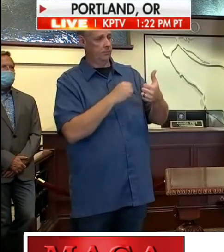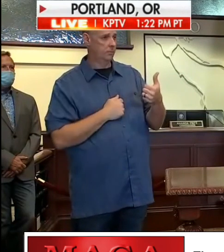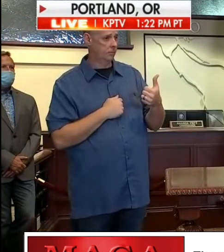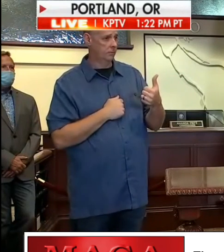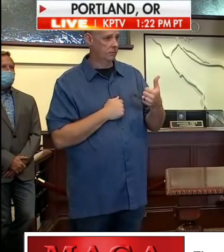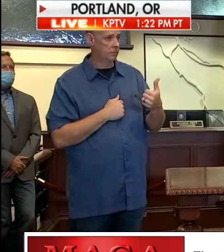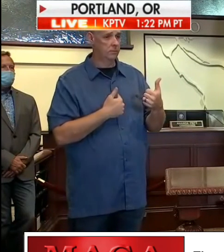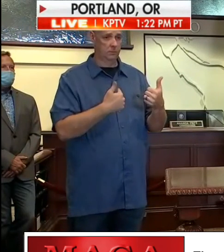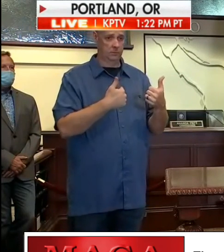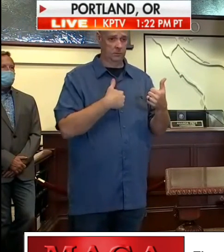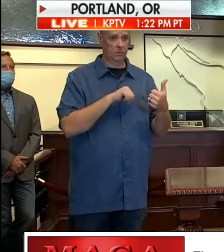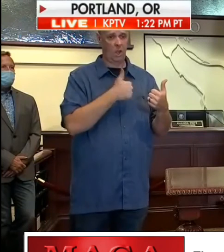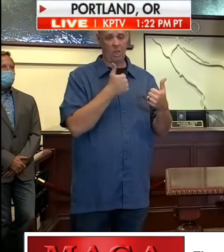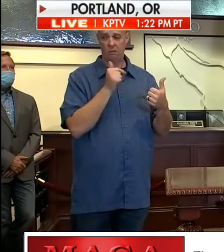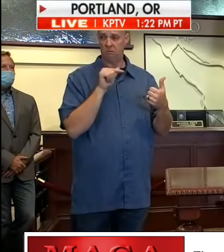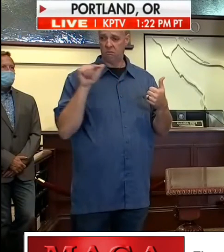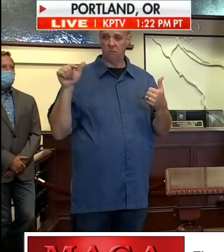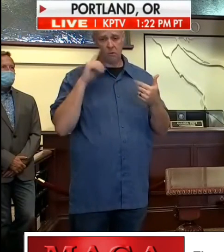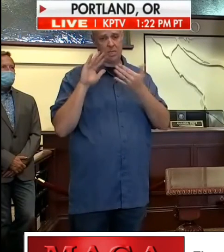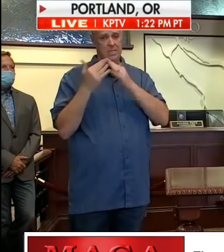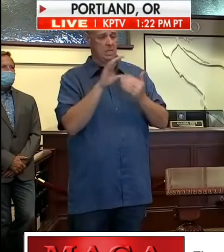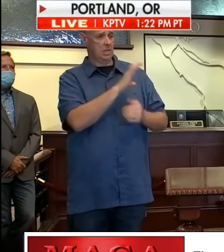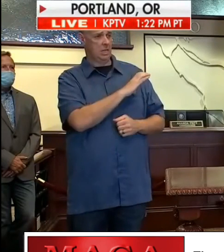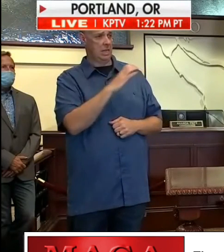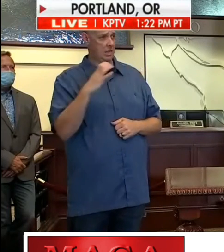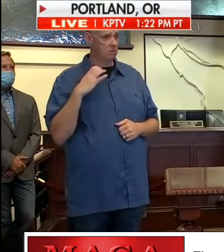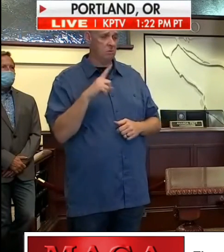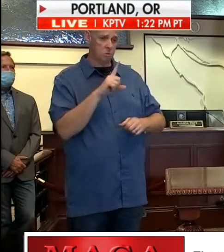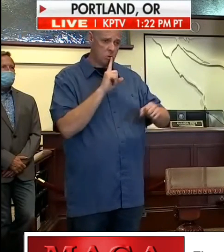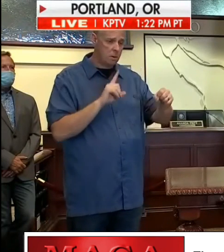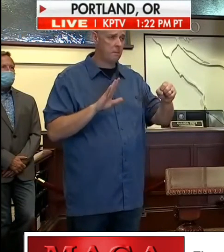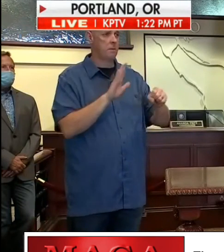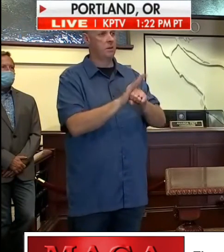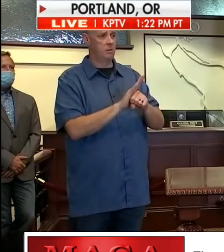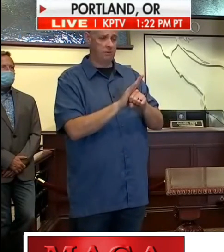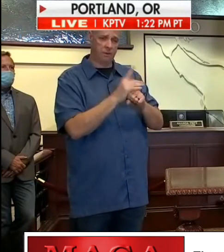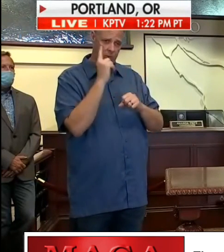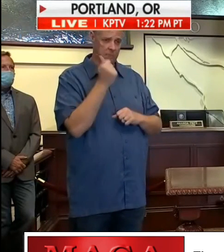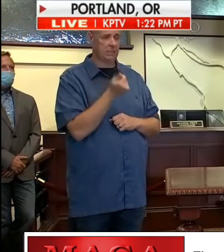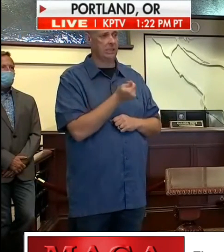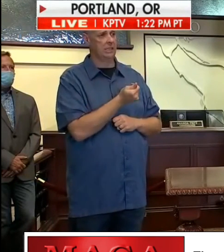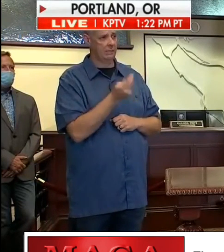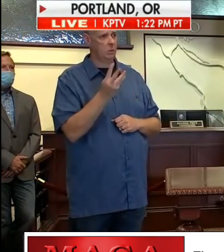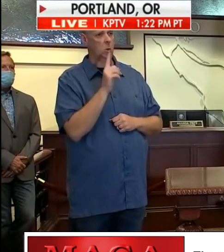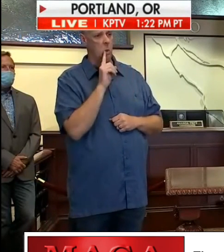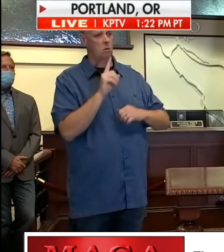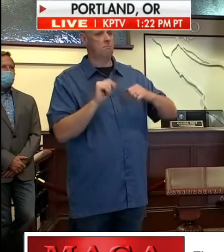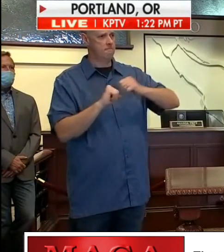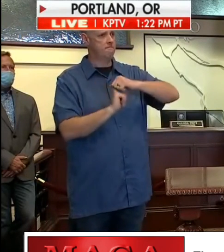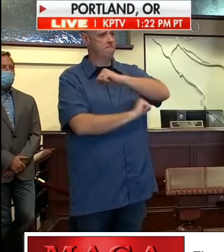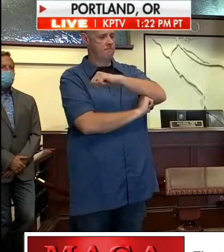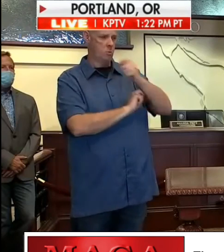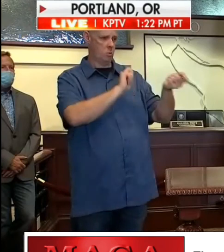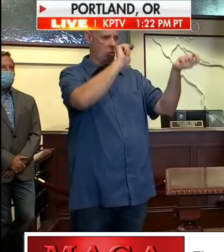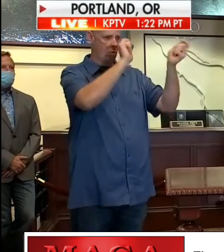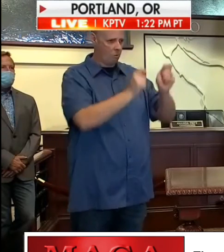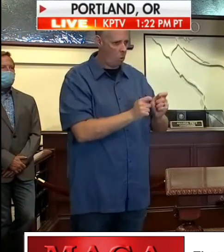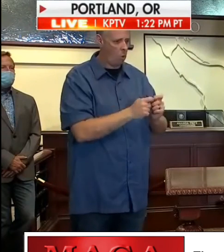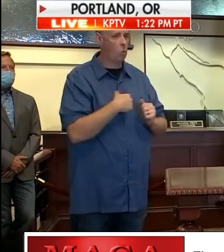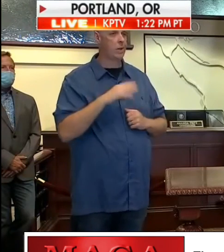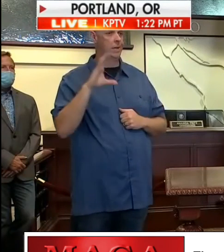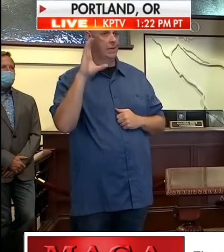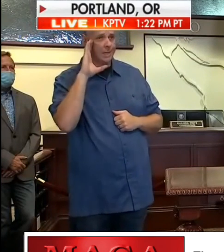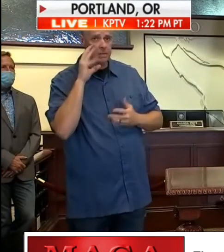I, along with my colleagues on the city council, committed to a number of fundamental reforms, having listened to